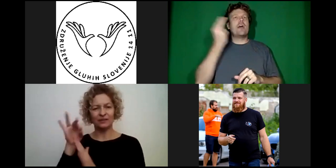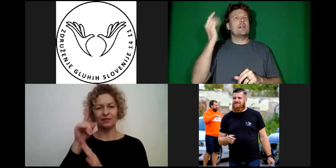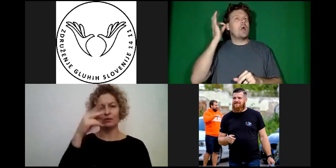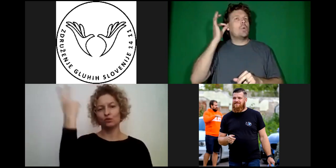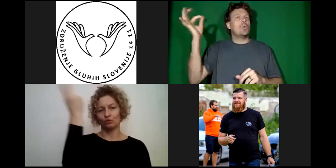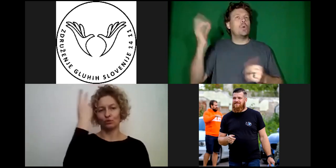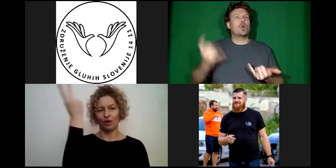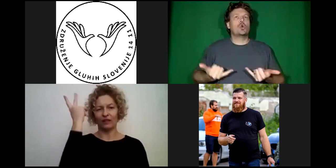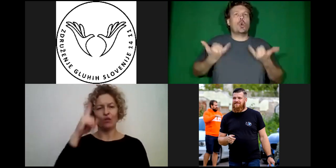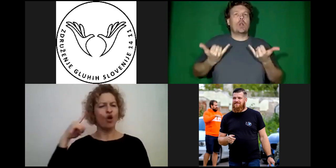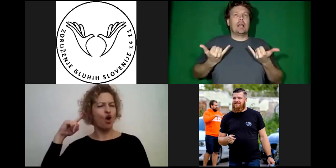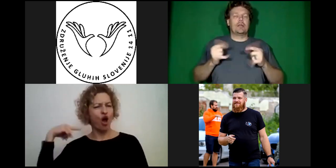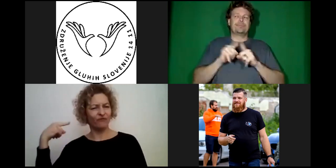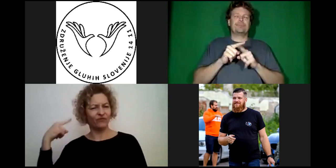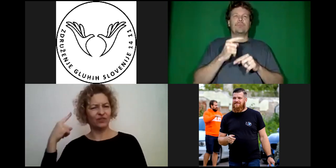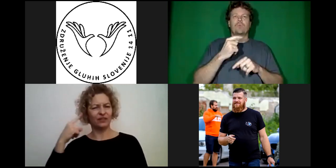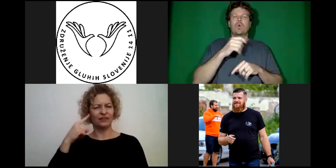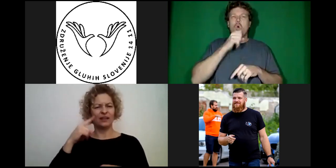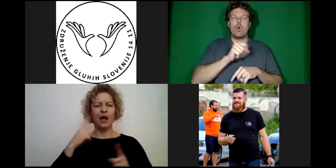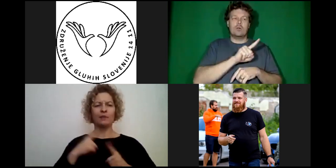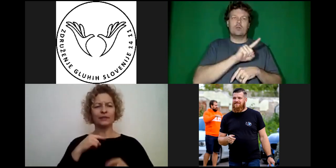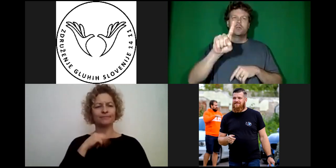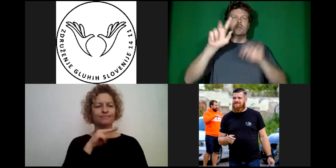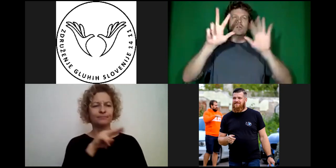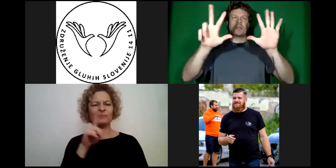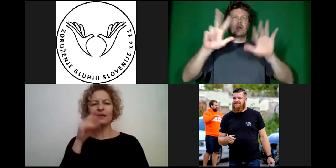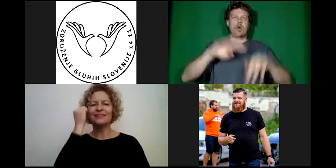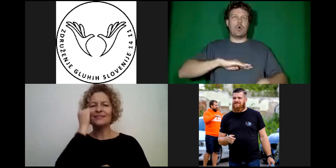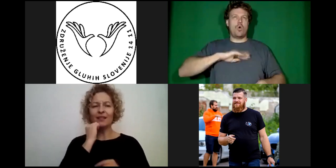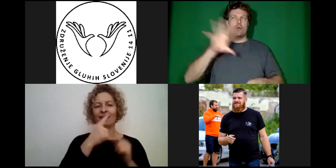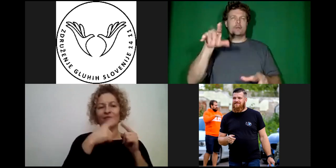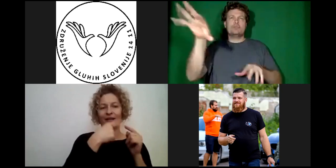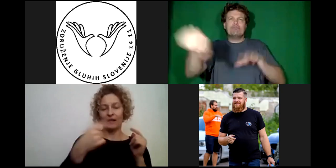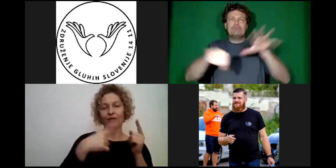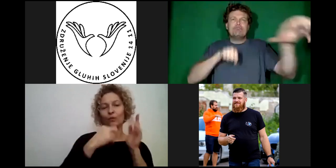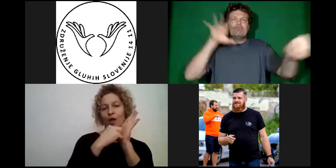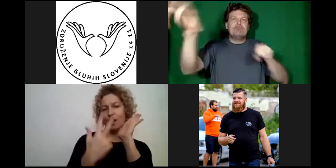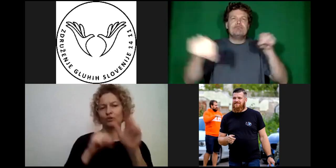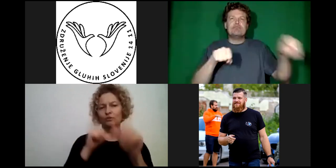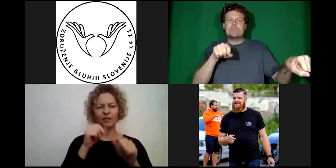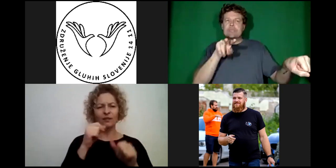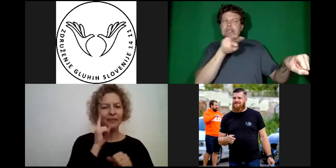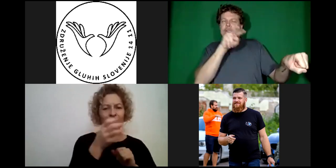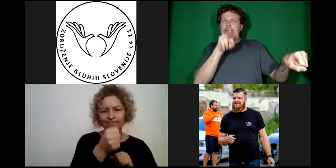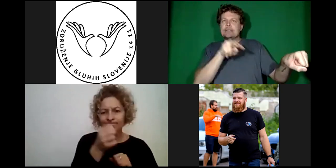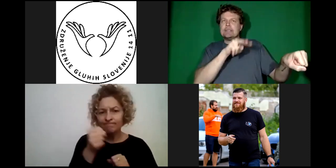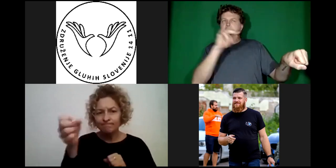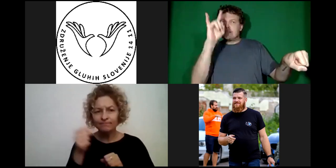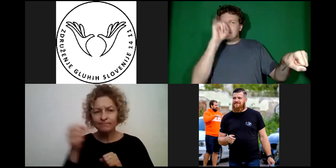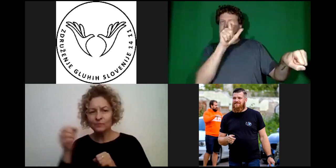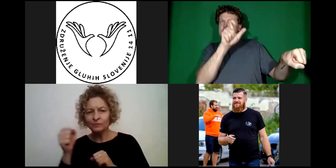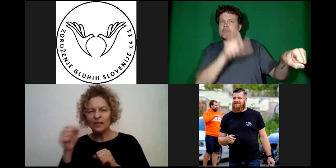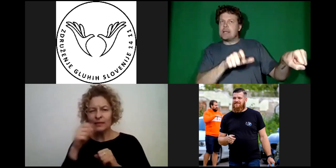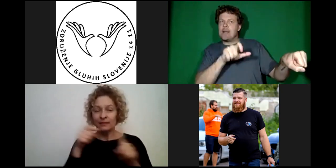A coach responsible for selecting the Slovenian youth team, the under 18 team. He was